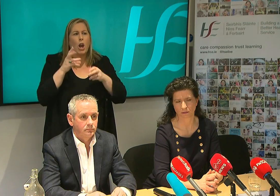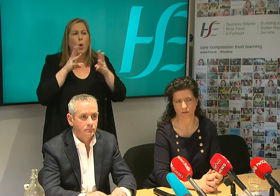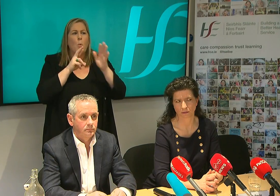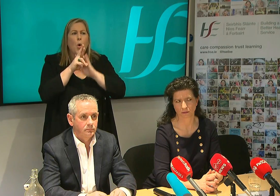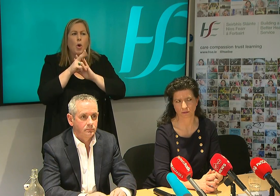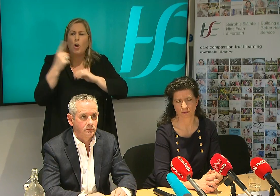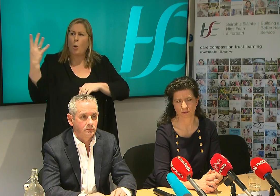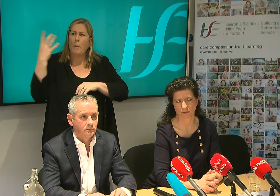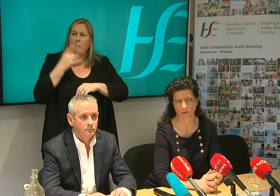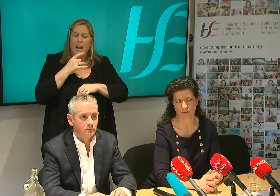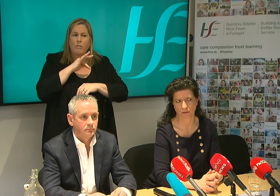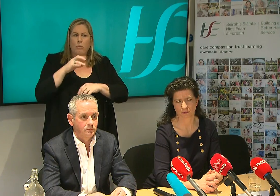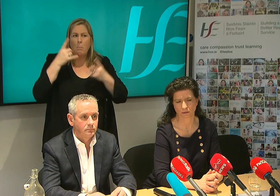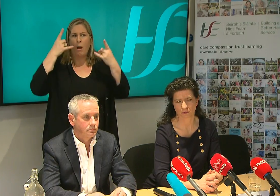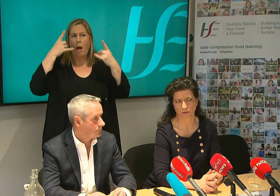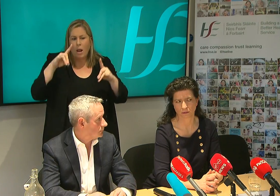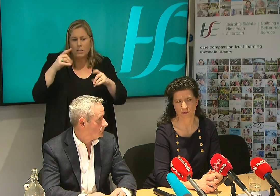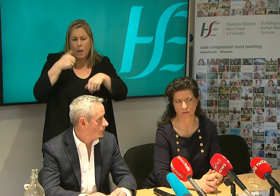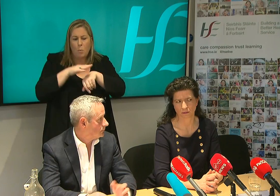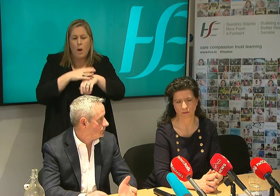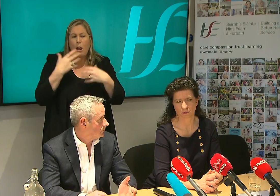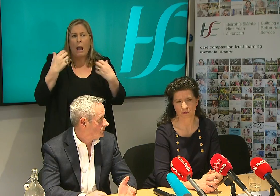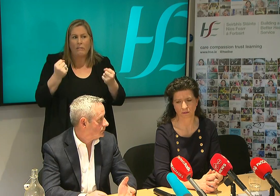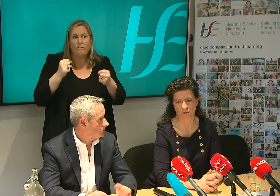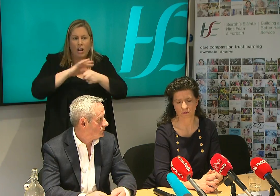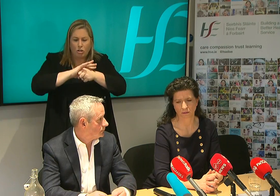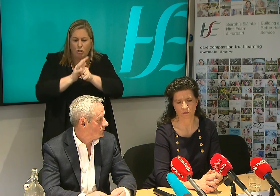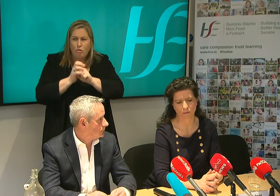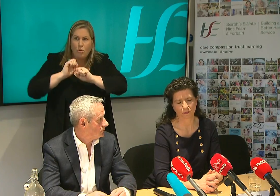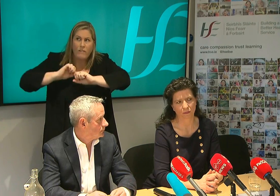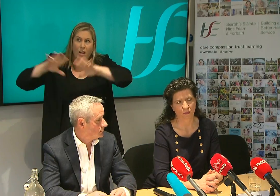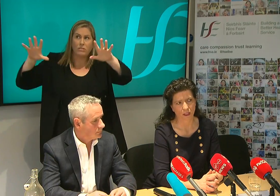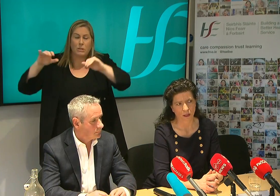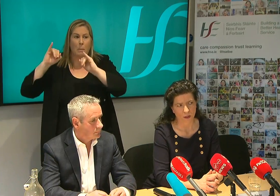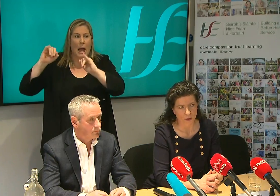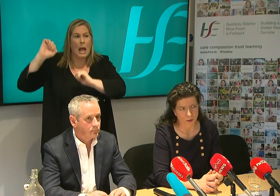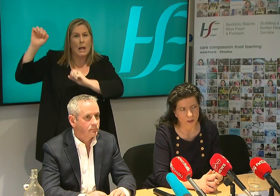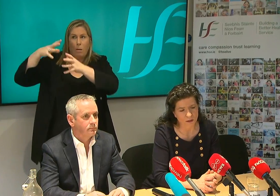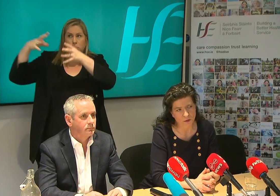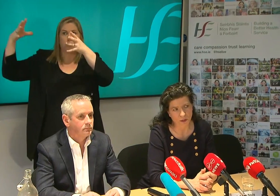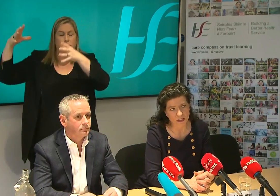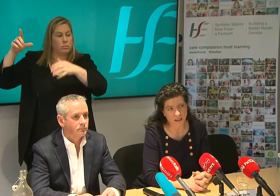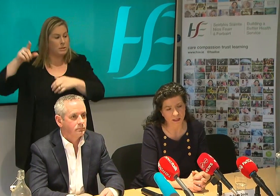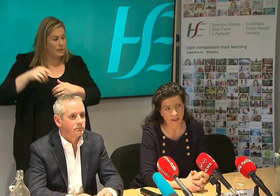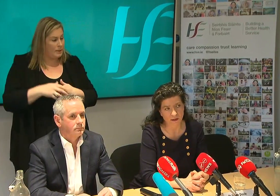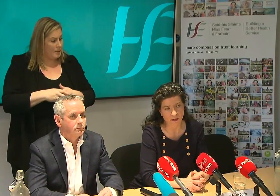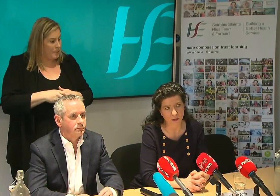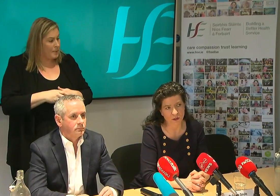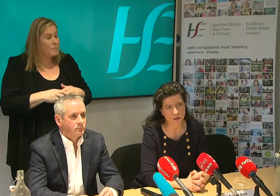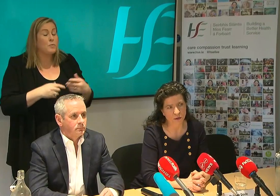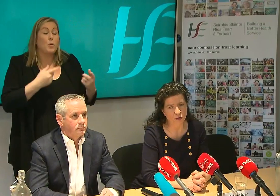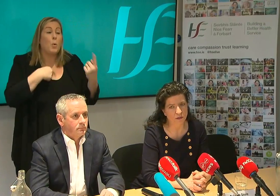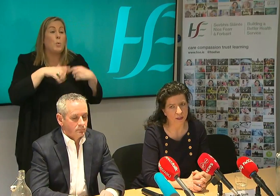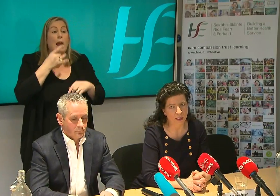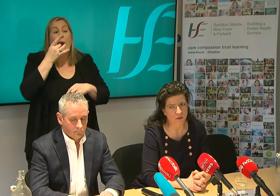from parts of the world where the coronavirus is transmitting in those communities? Okay, so we're asking any healthcare